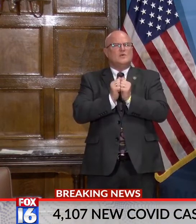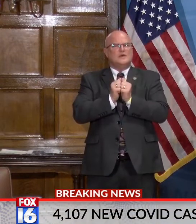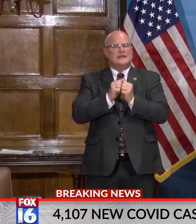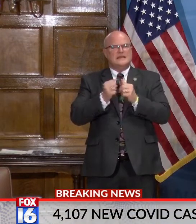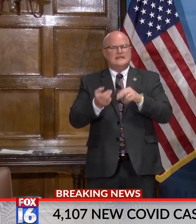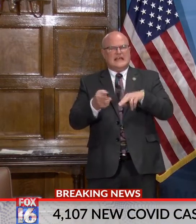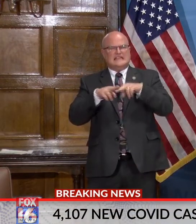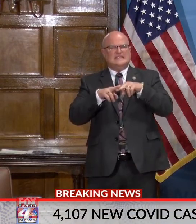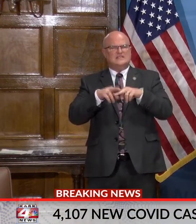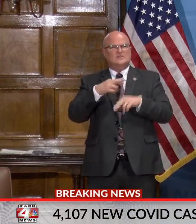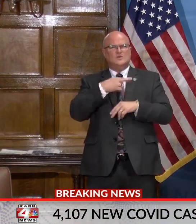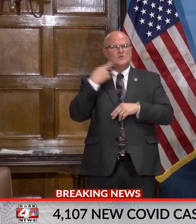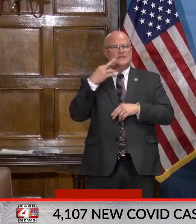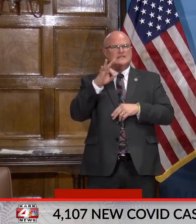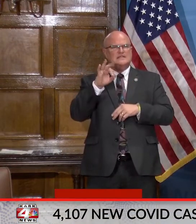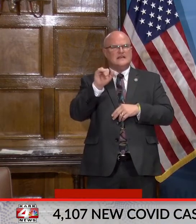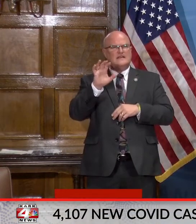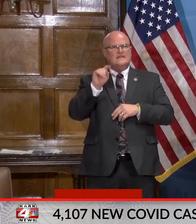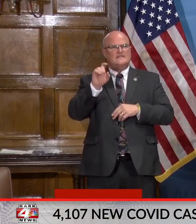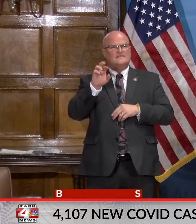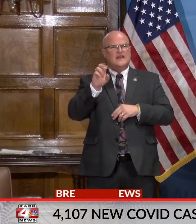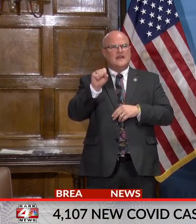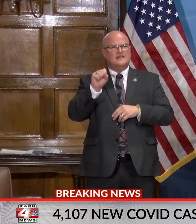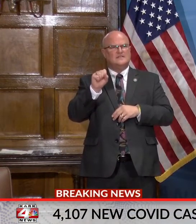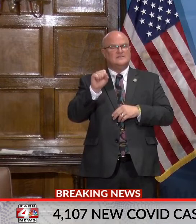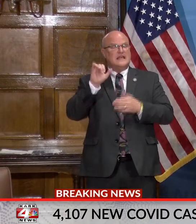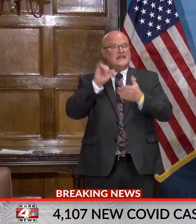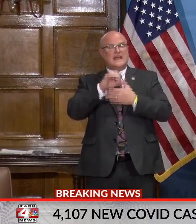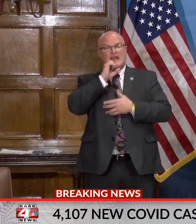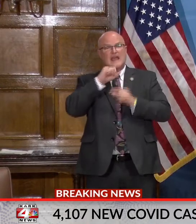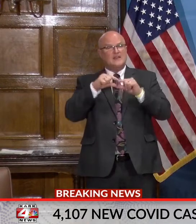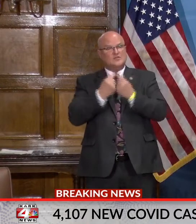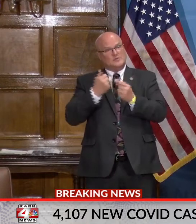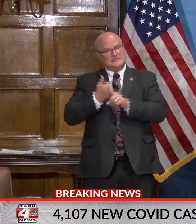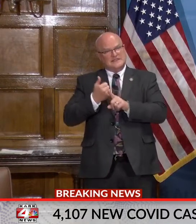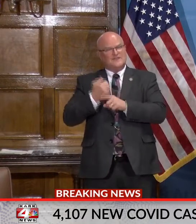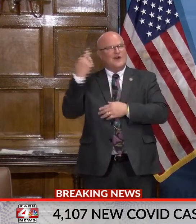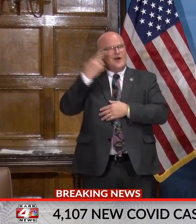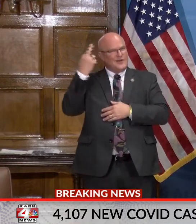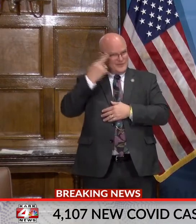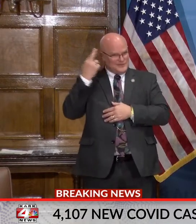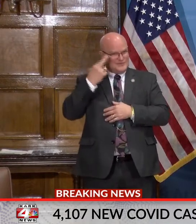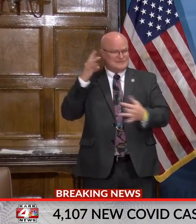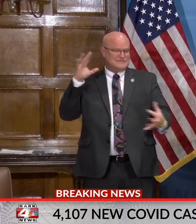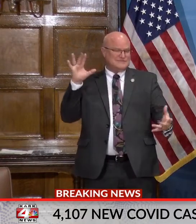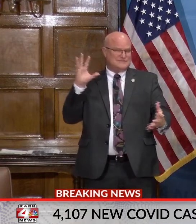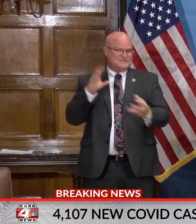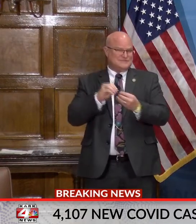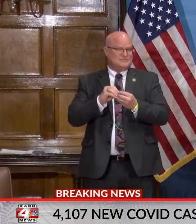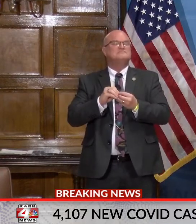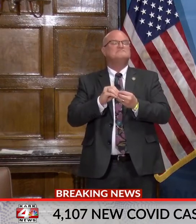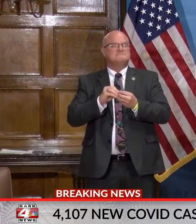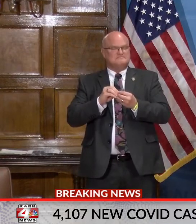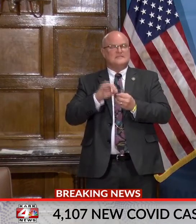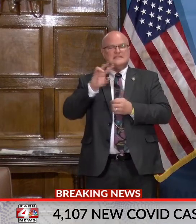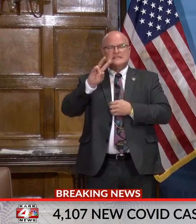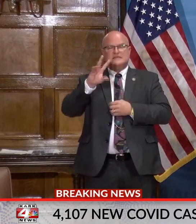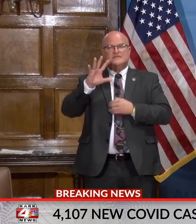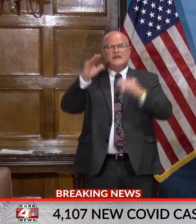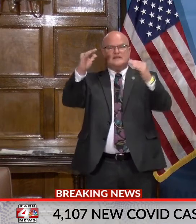additional risk factors because of that age group in and of itself. For all those reasons, it made sense to move that